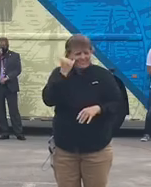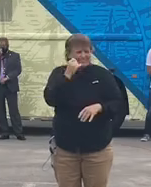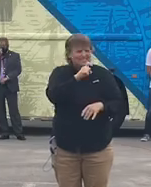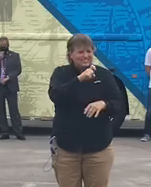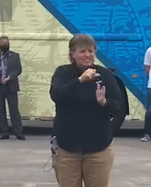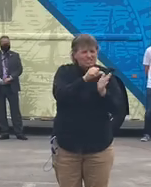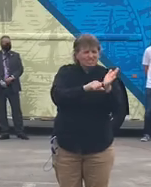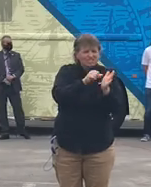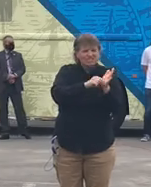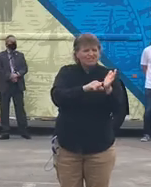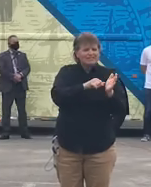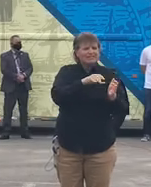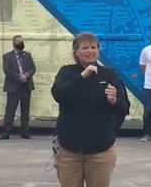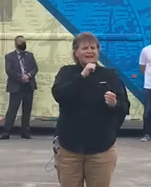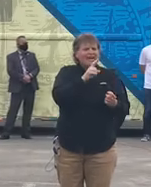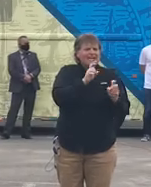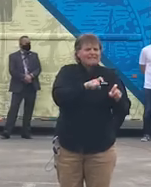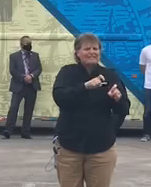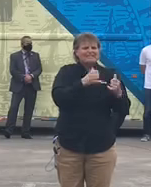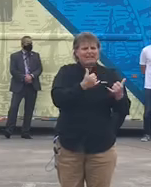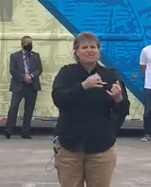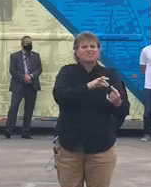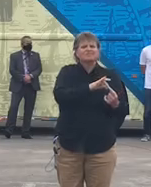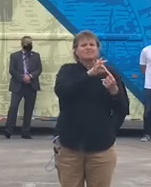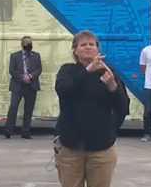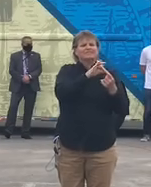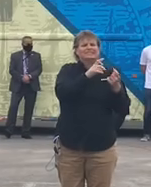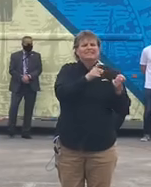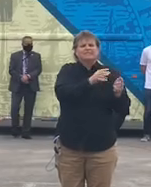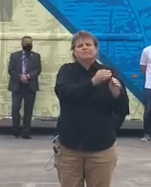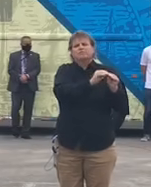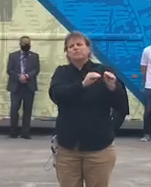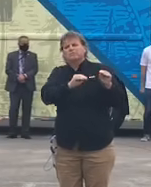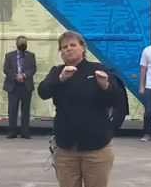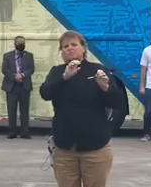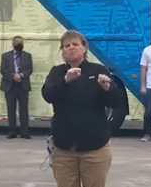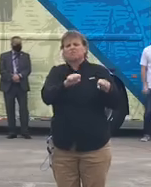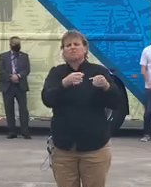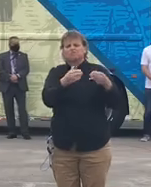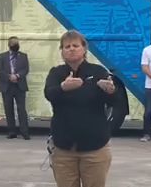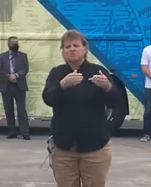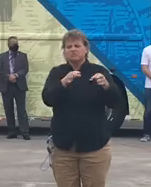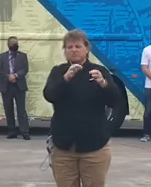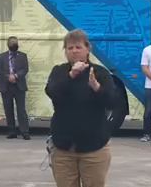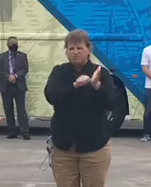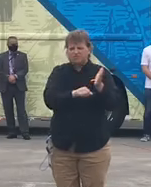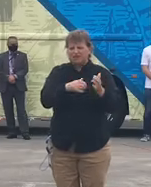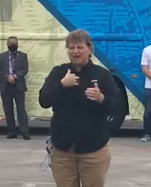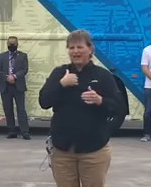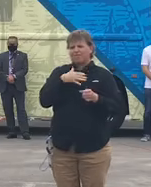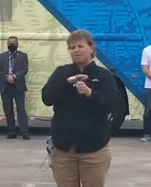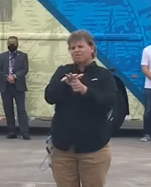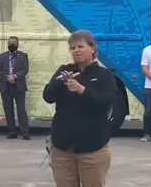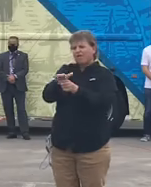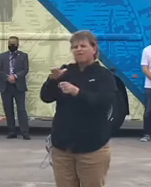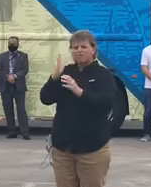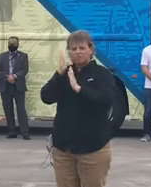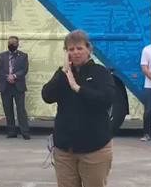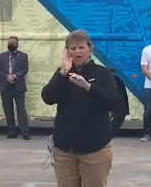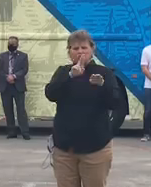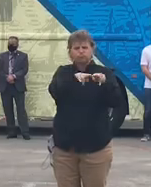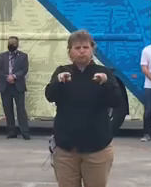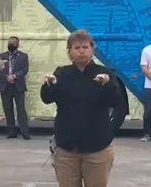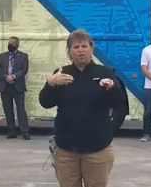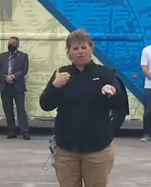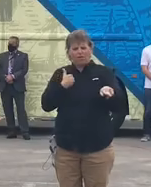safety, and welfare of people. So it's not like it's a sea change phase one. These are cautious steps, but I think they're steps that we need